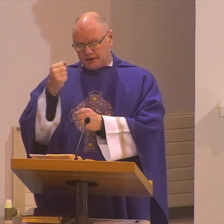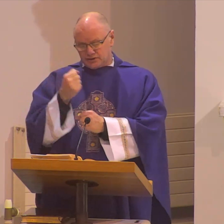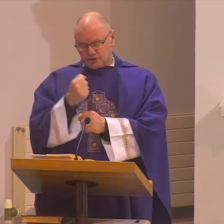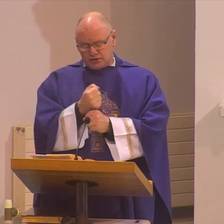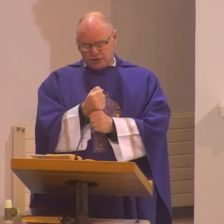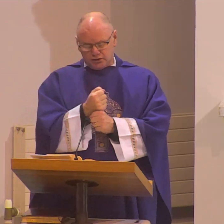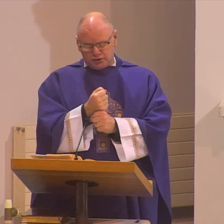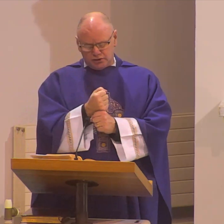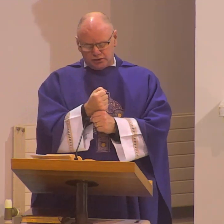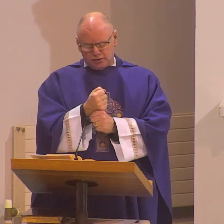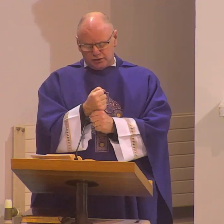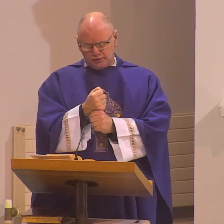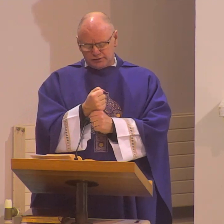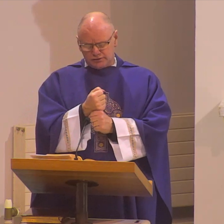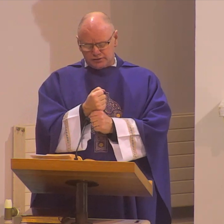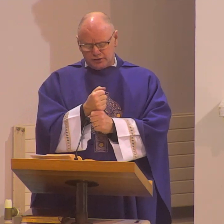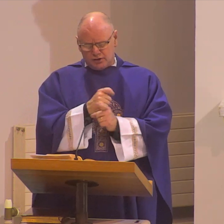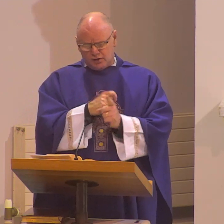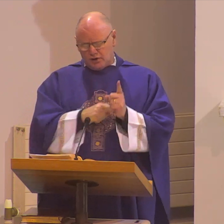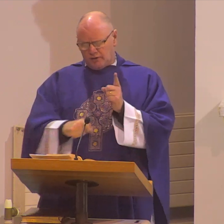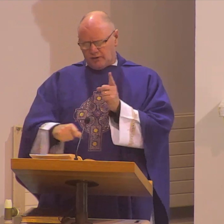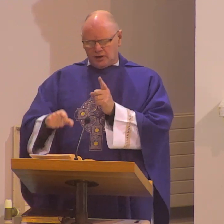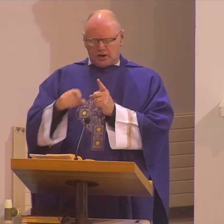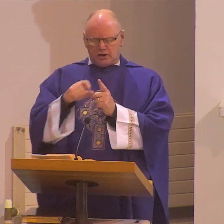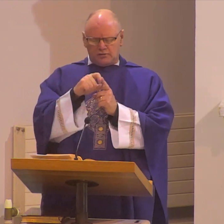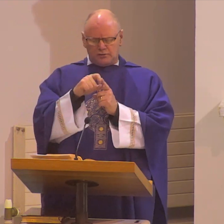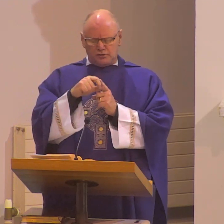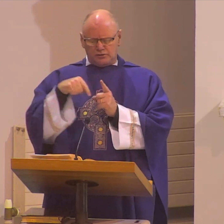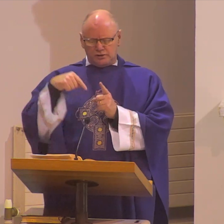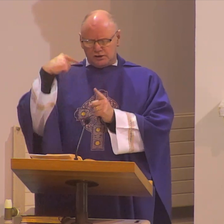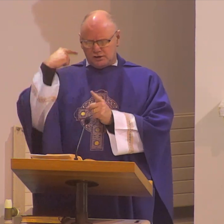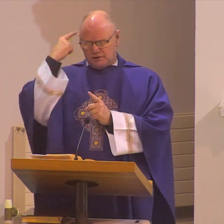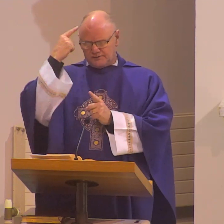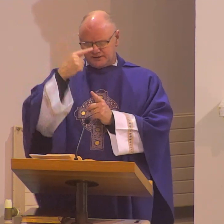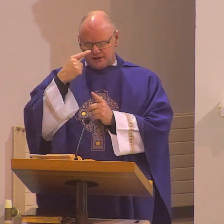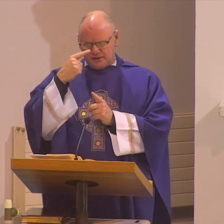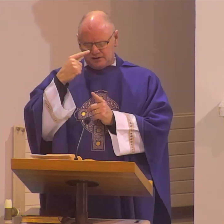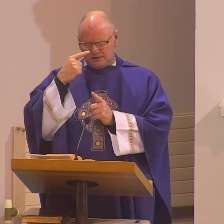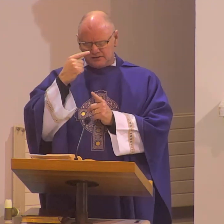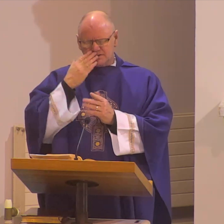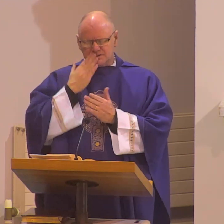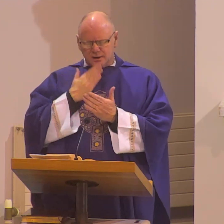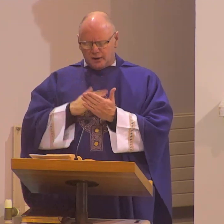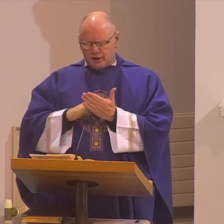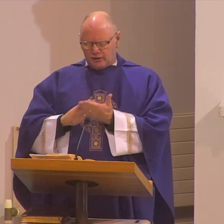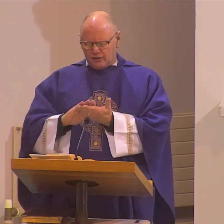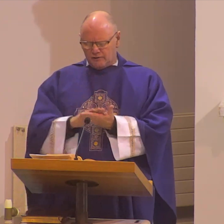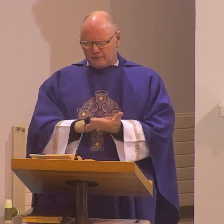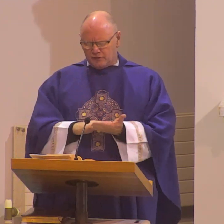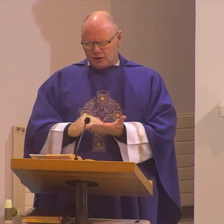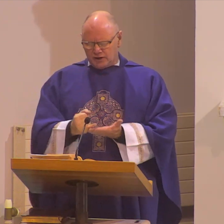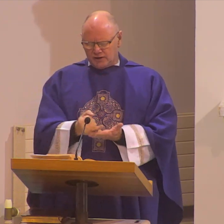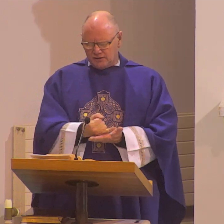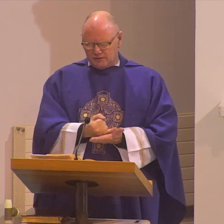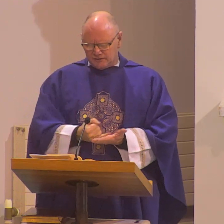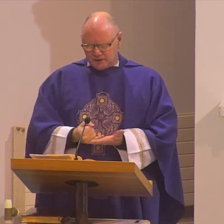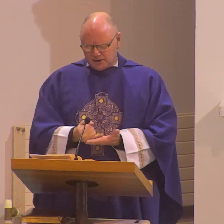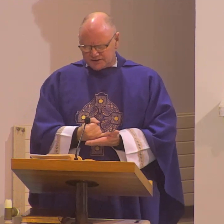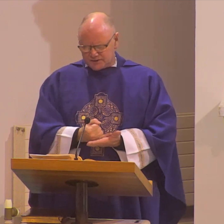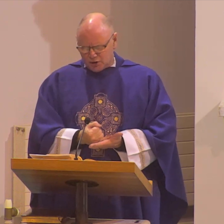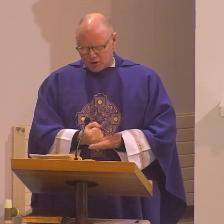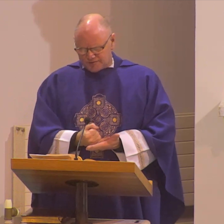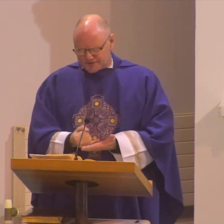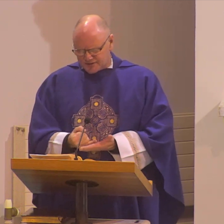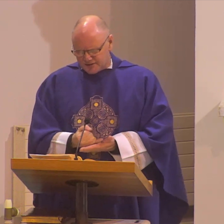Catholic Church, the communion of saints, the